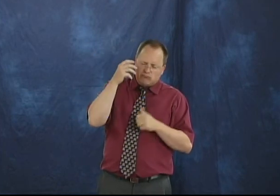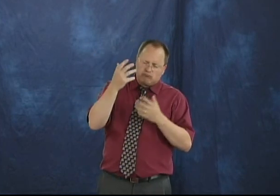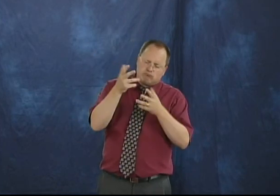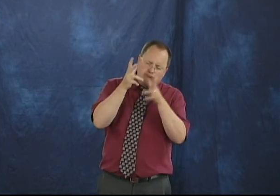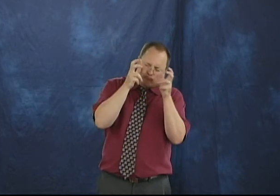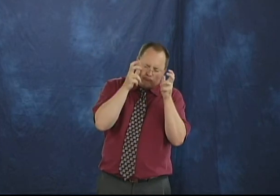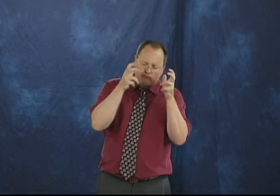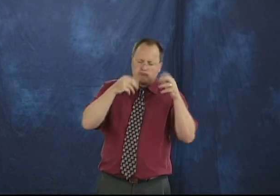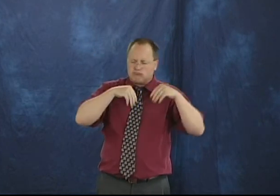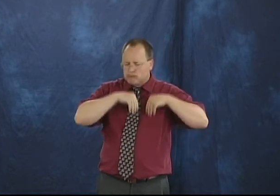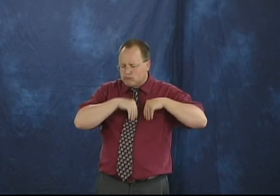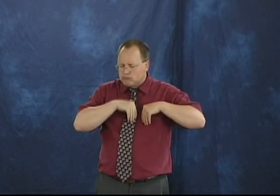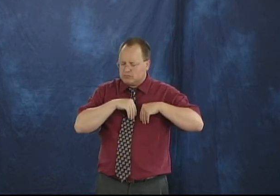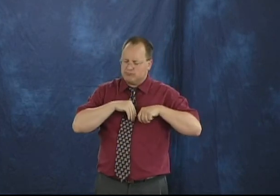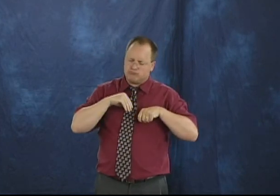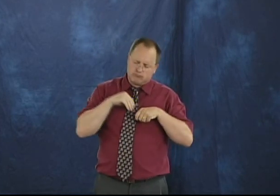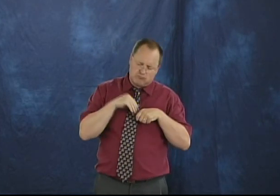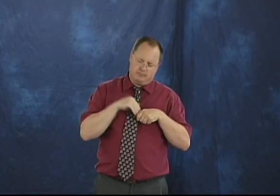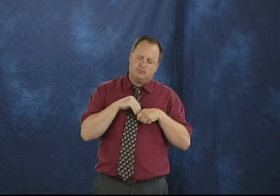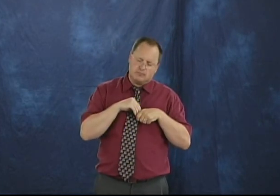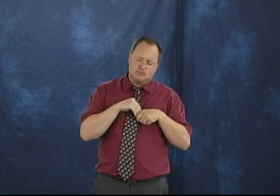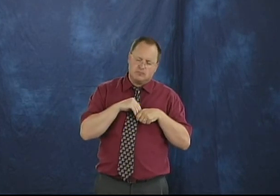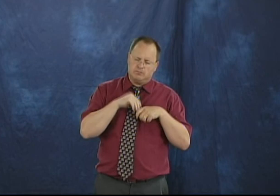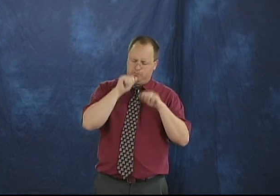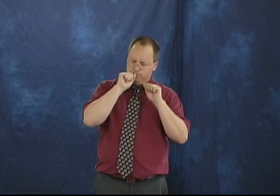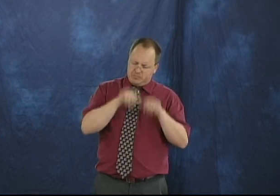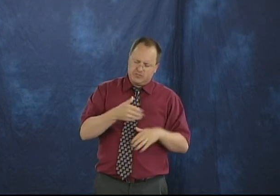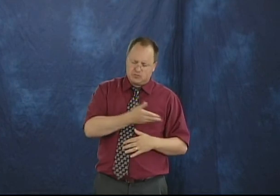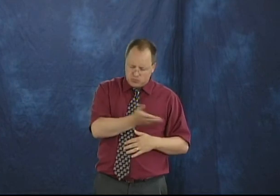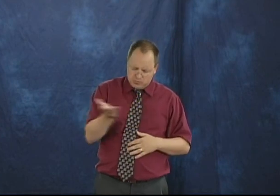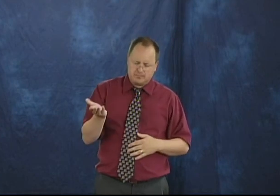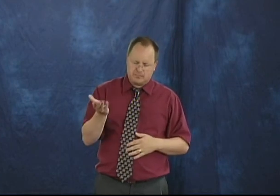Bless those who have heard the teaching of your word. Help them